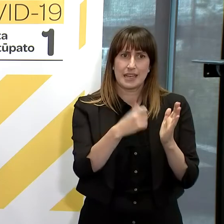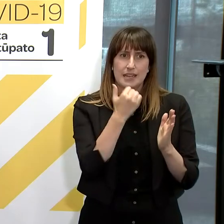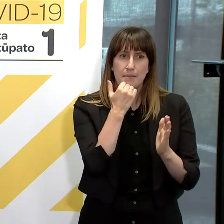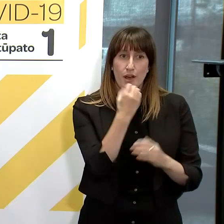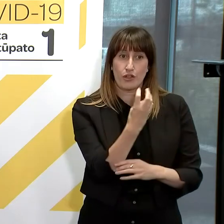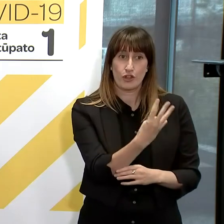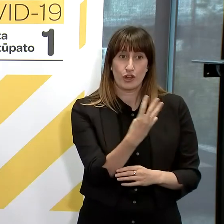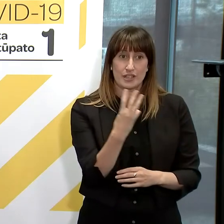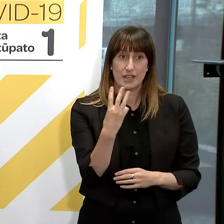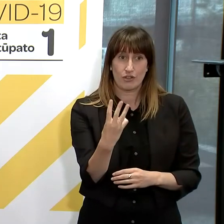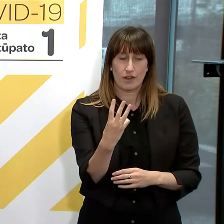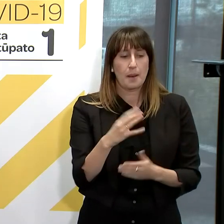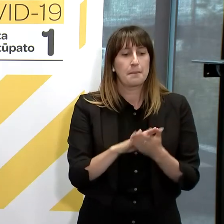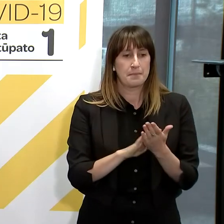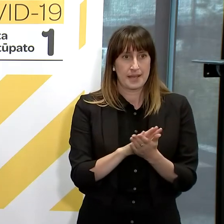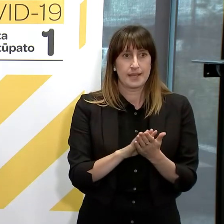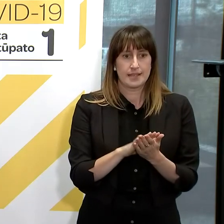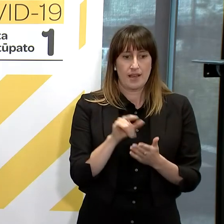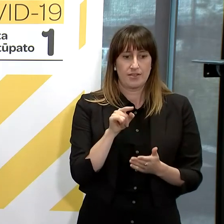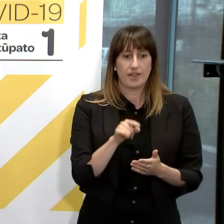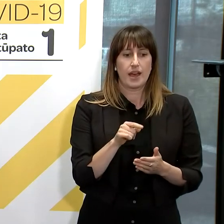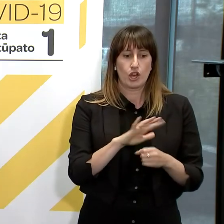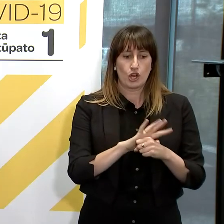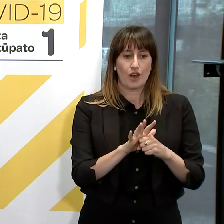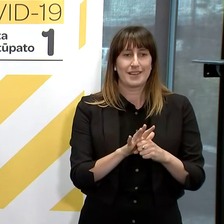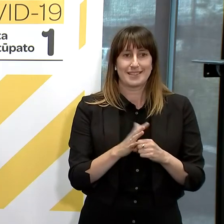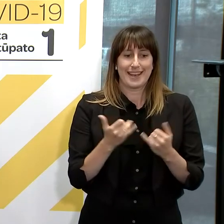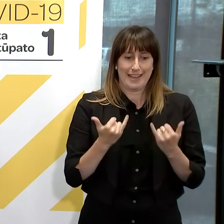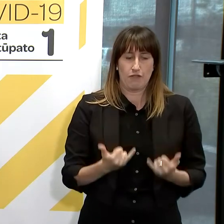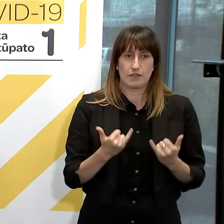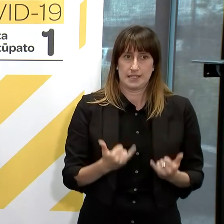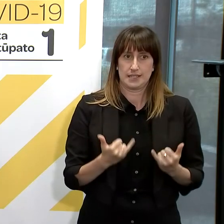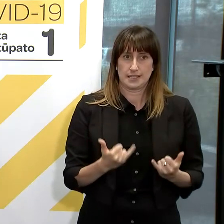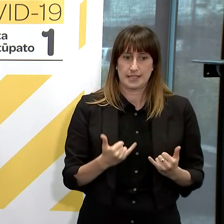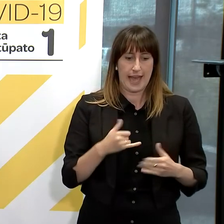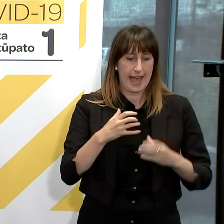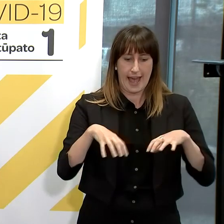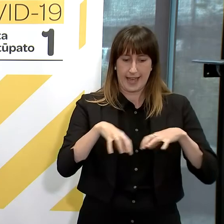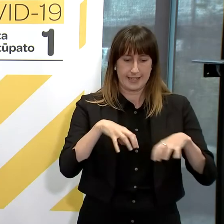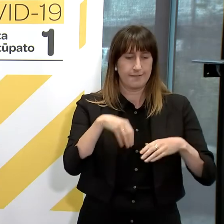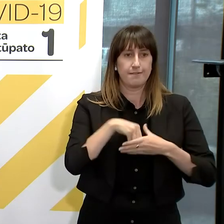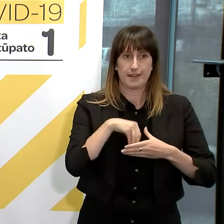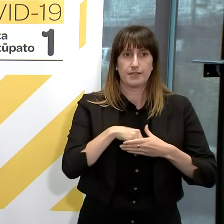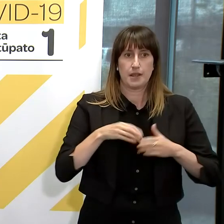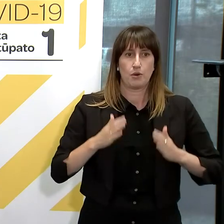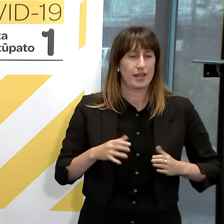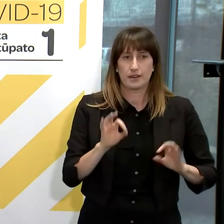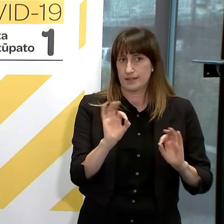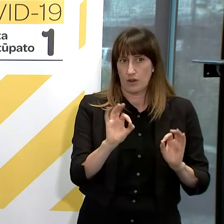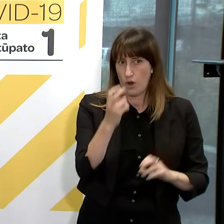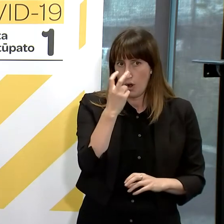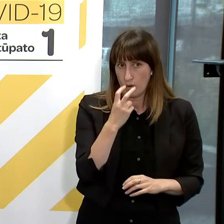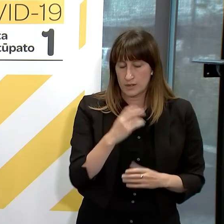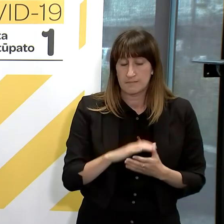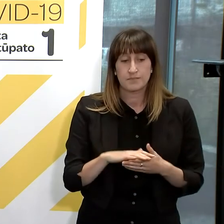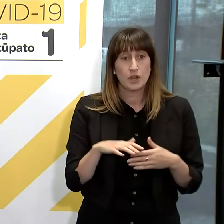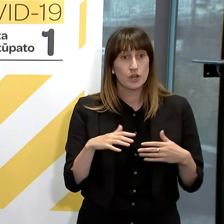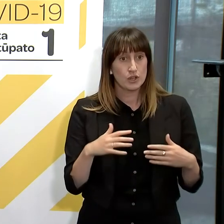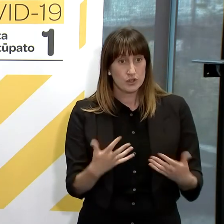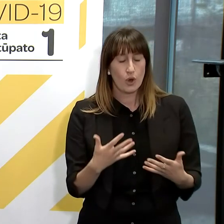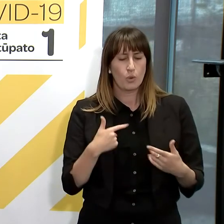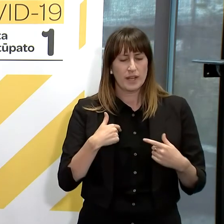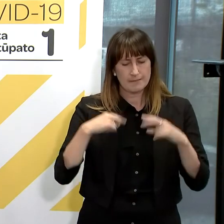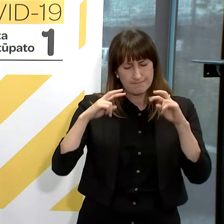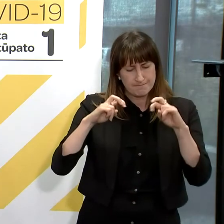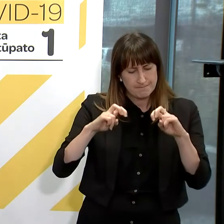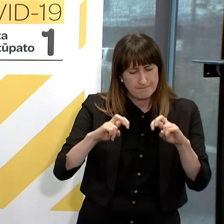Once again, we are acting from an abundance of caution, and further tests are underway to give us more